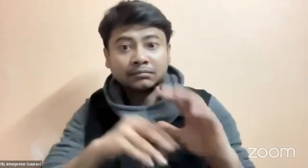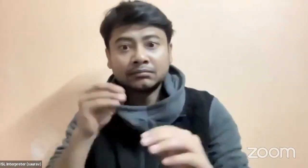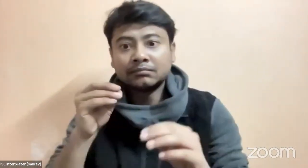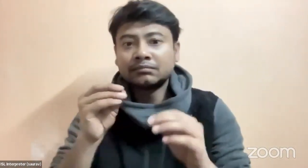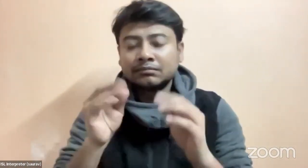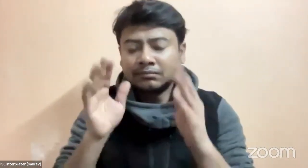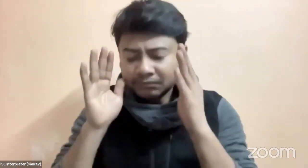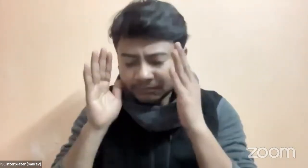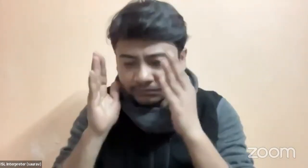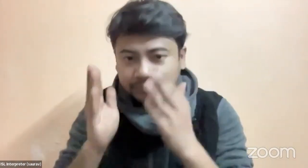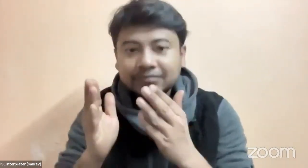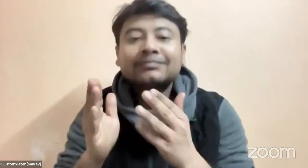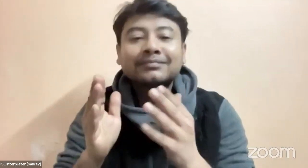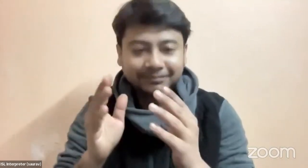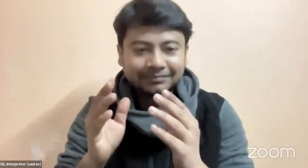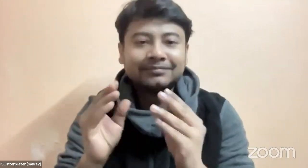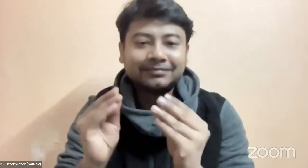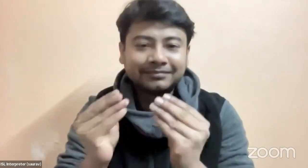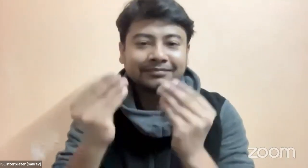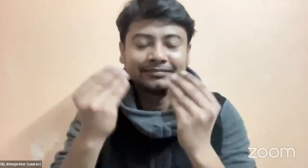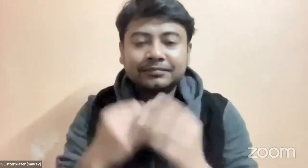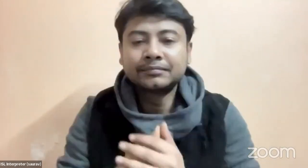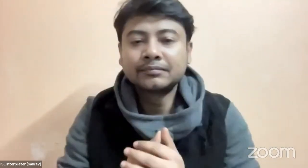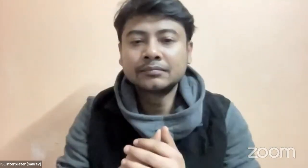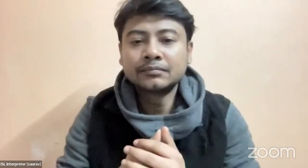that there are 4 different yugas: